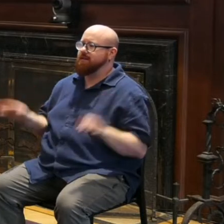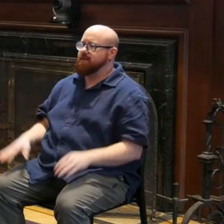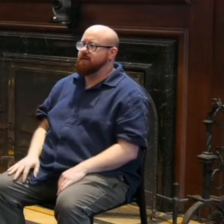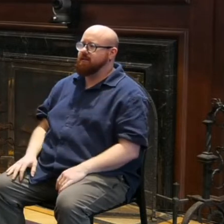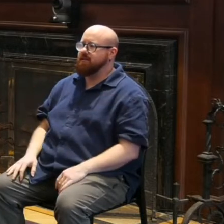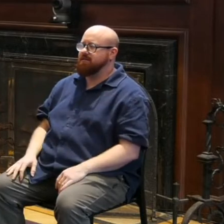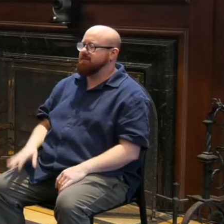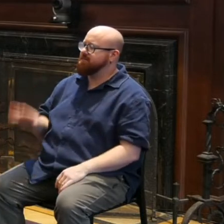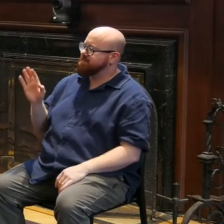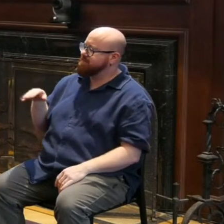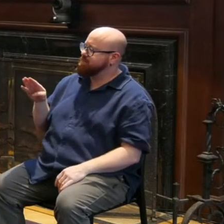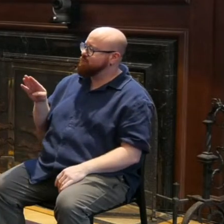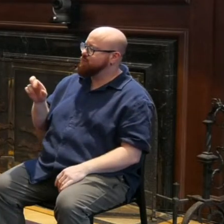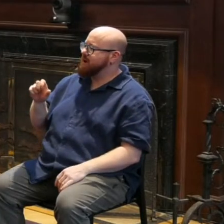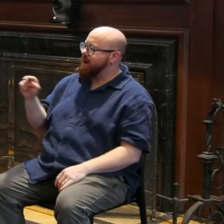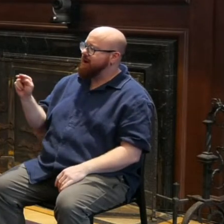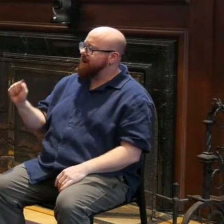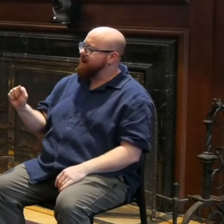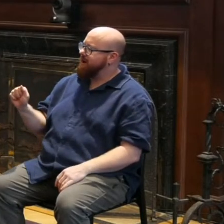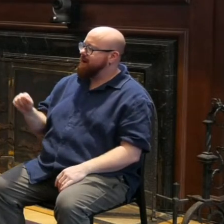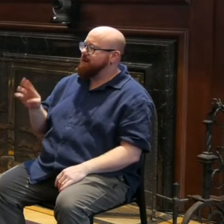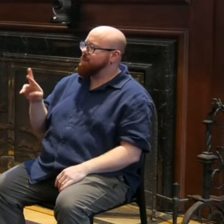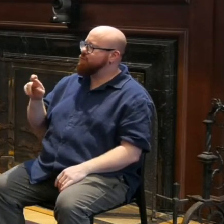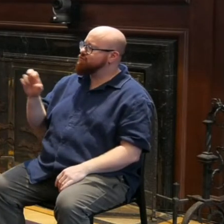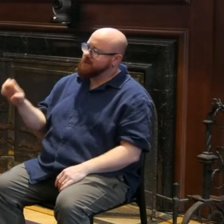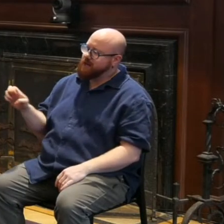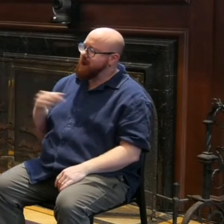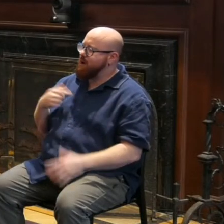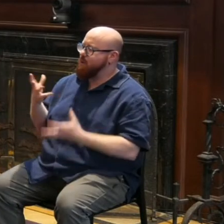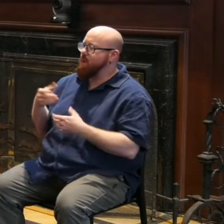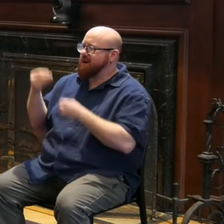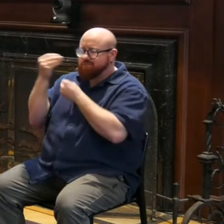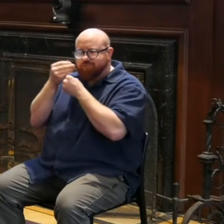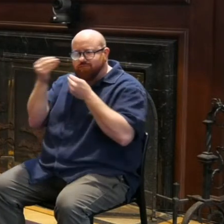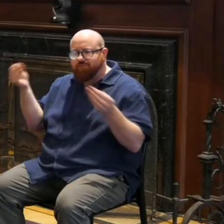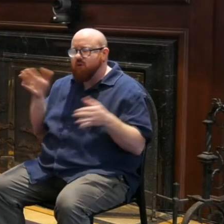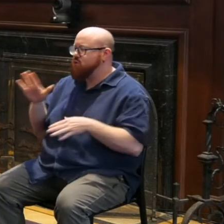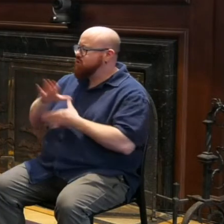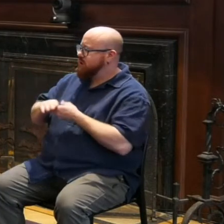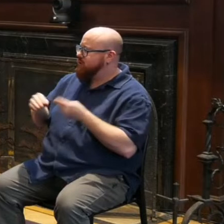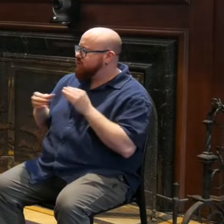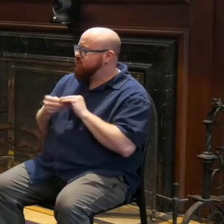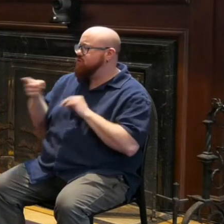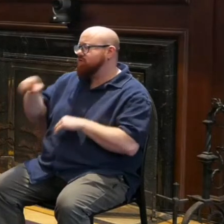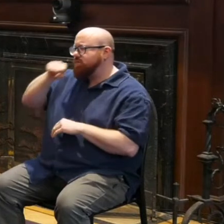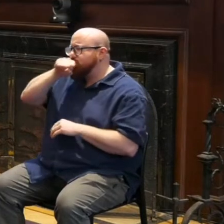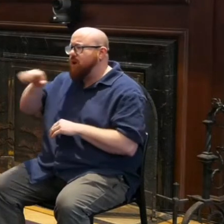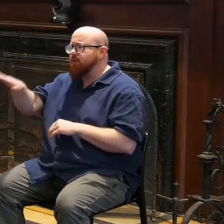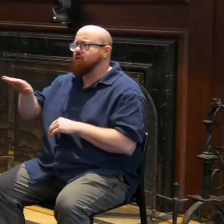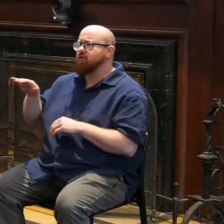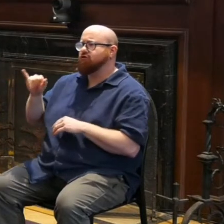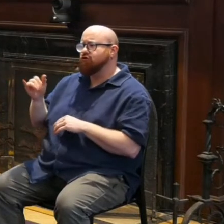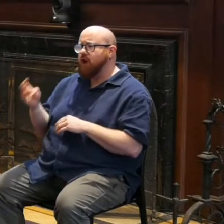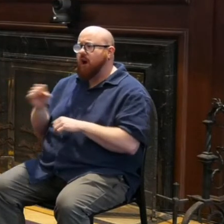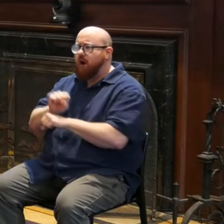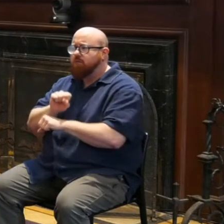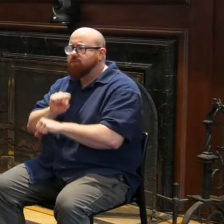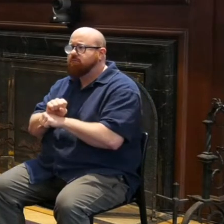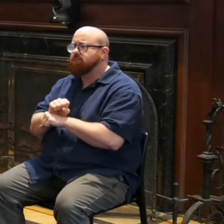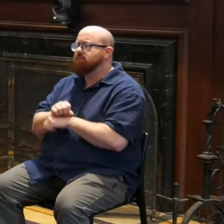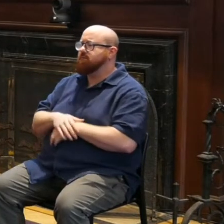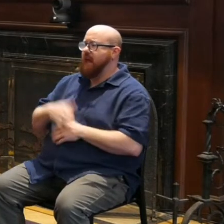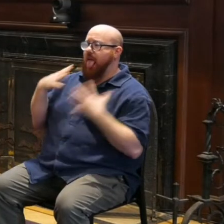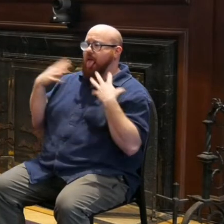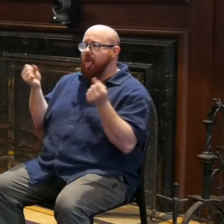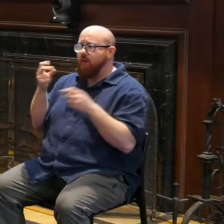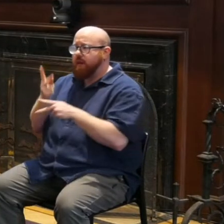Breonna, Bree, I want to tell your story, how you loved your job in healthcare, playing skip-bo